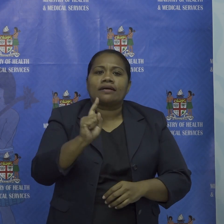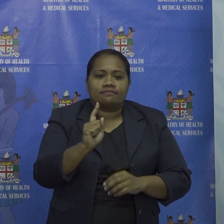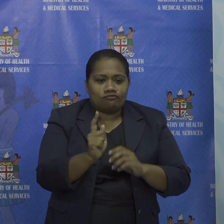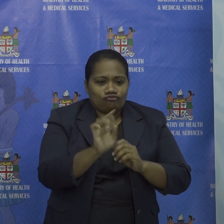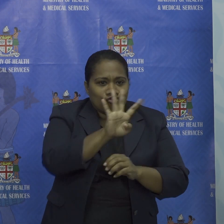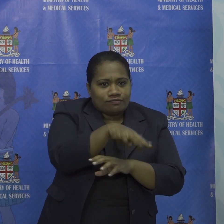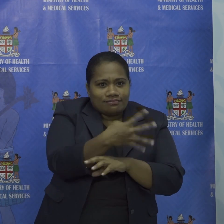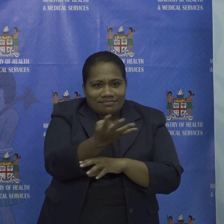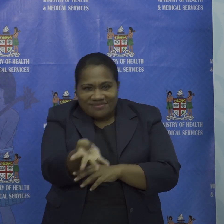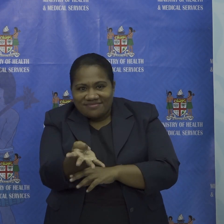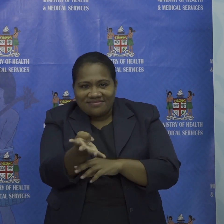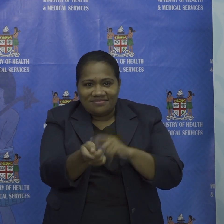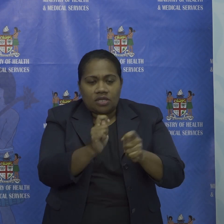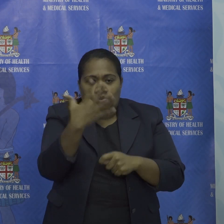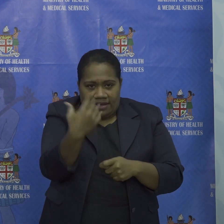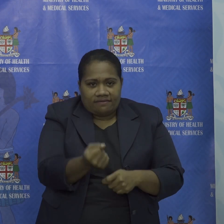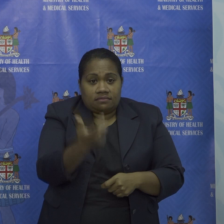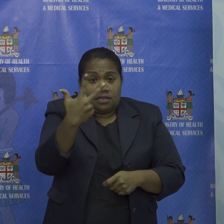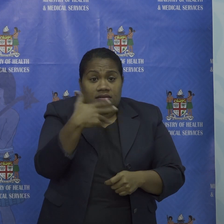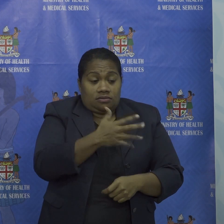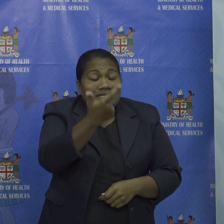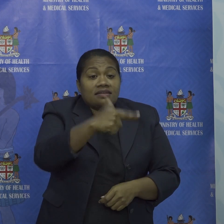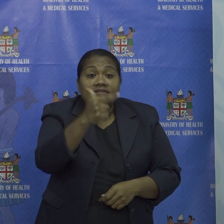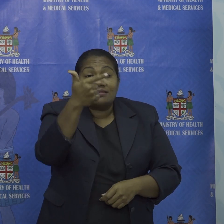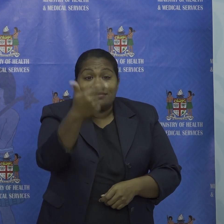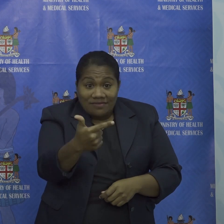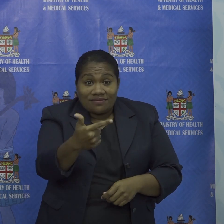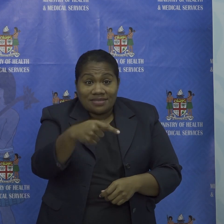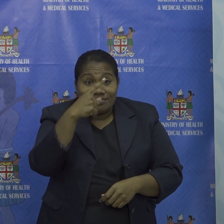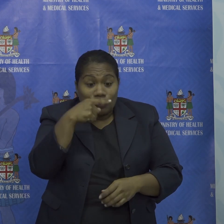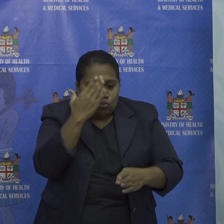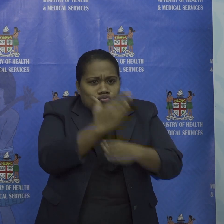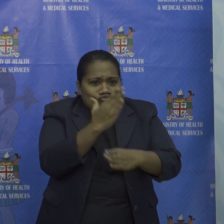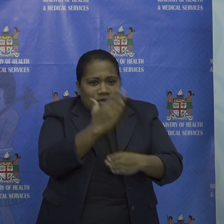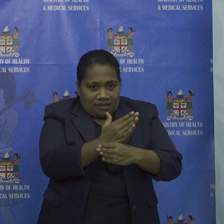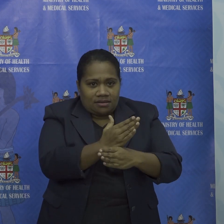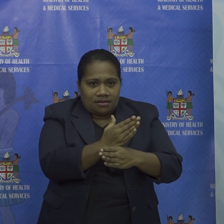We have 877 employees in total that we need to reach.